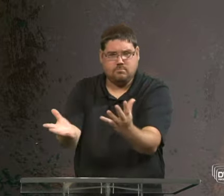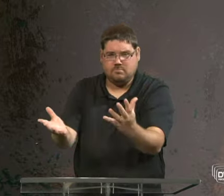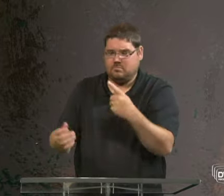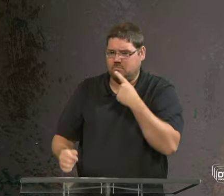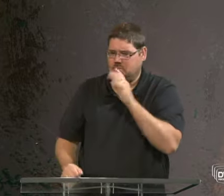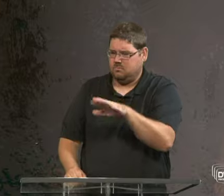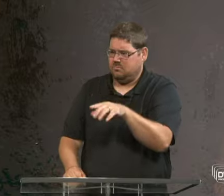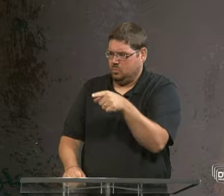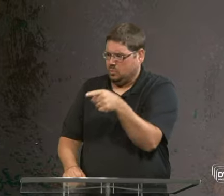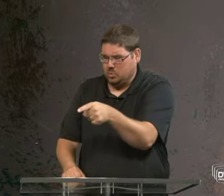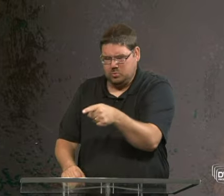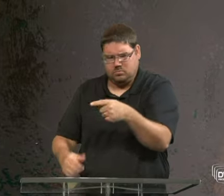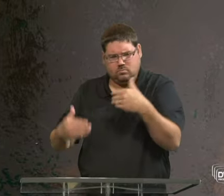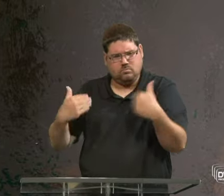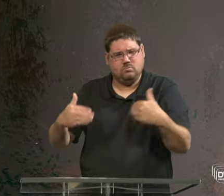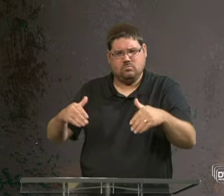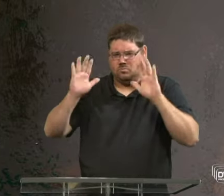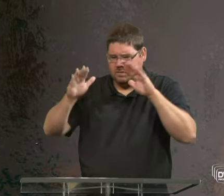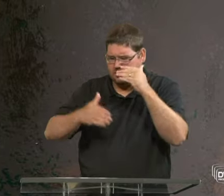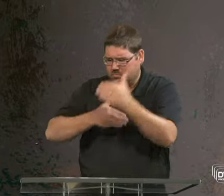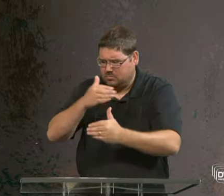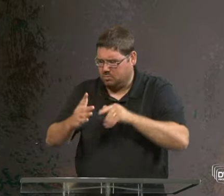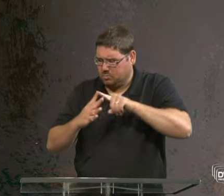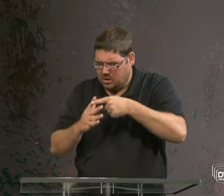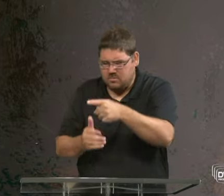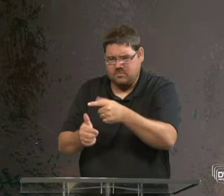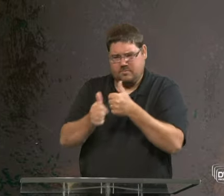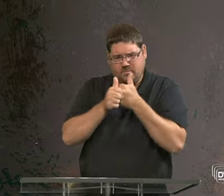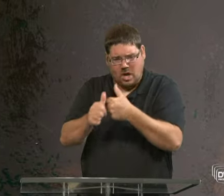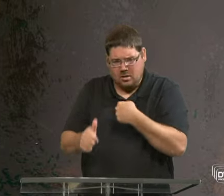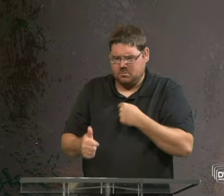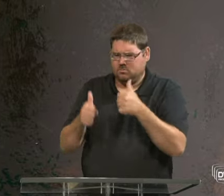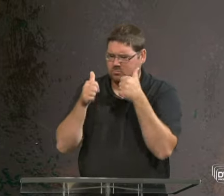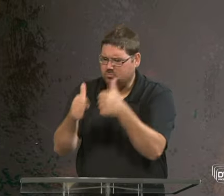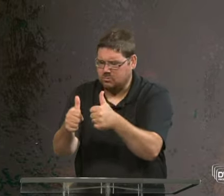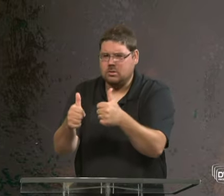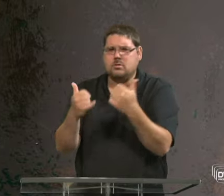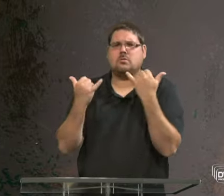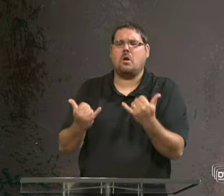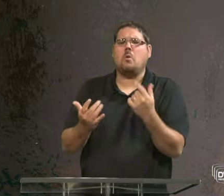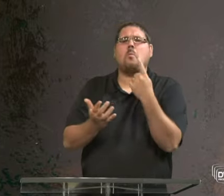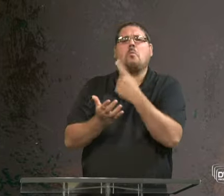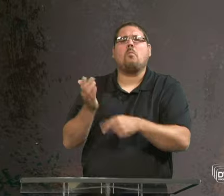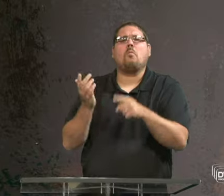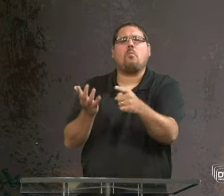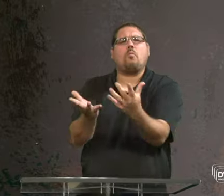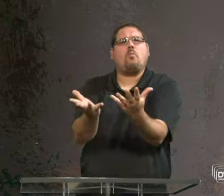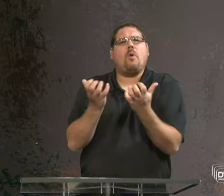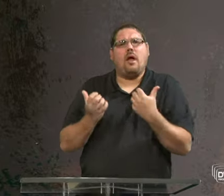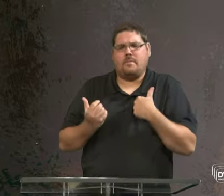prepared to sleep, God talked to him about how he had a great